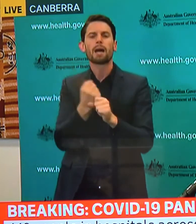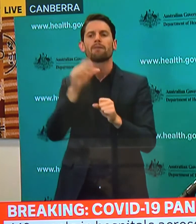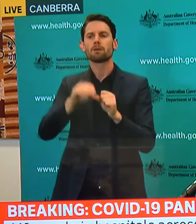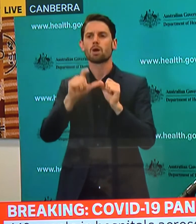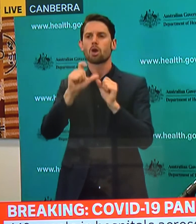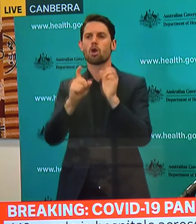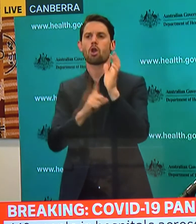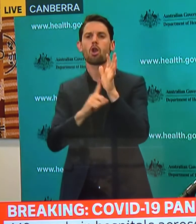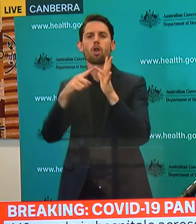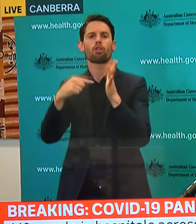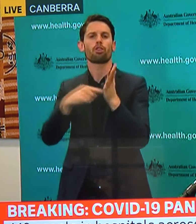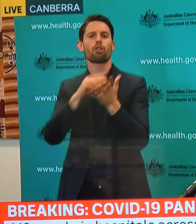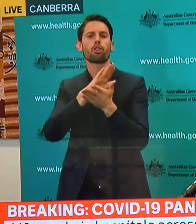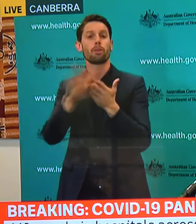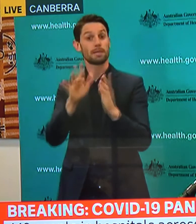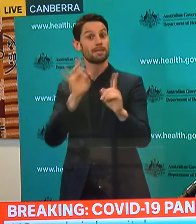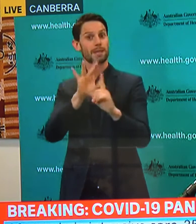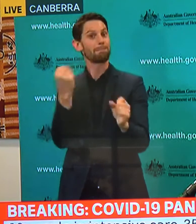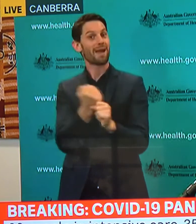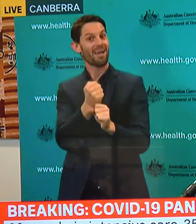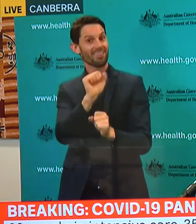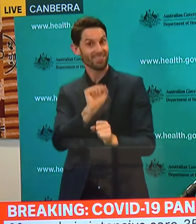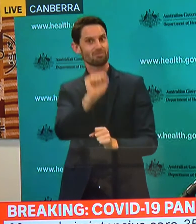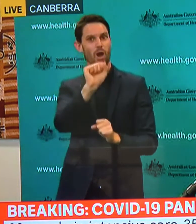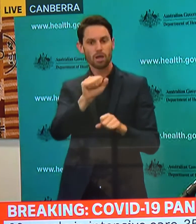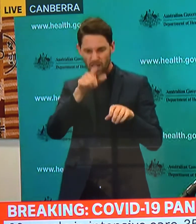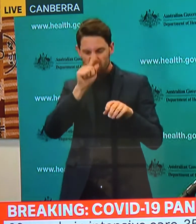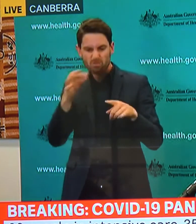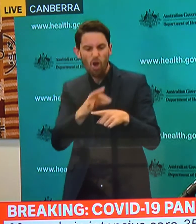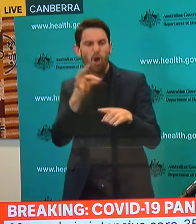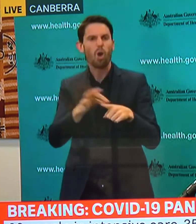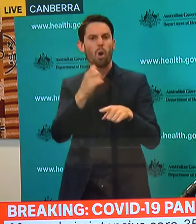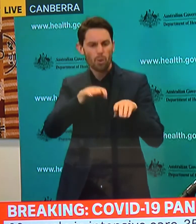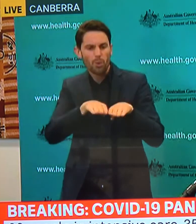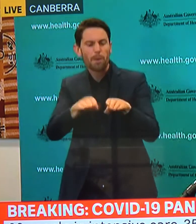our doctors? So a couple of points there. Certainly the